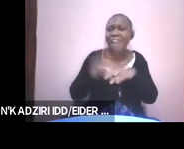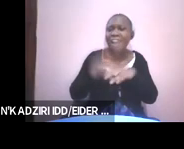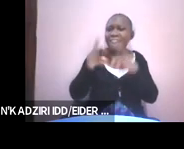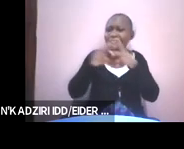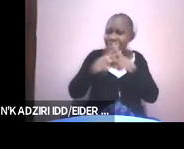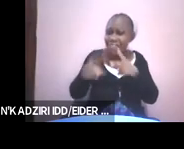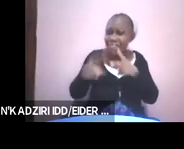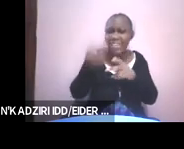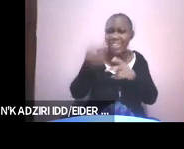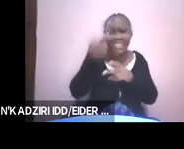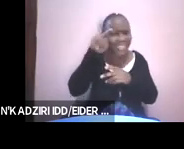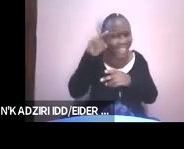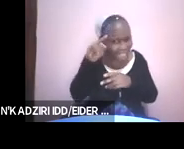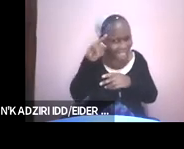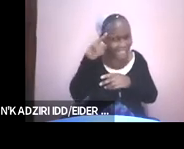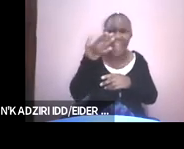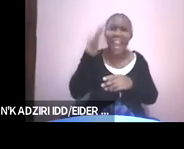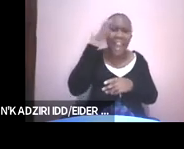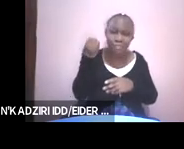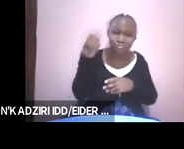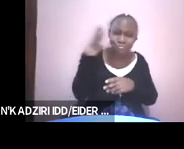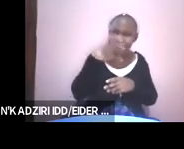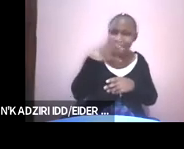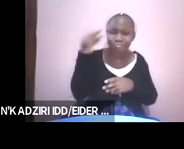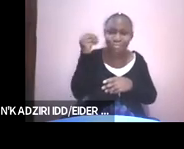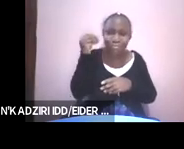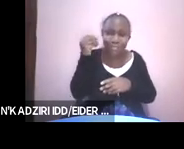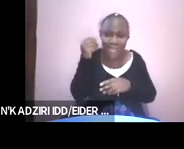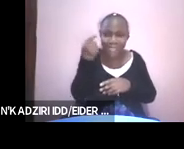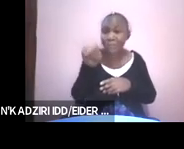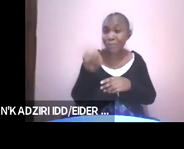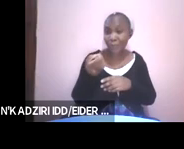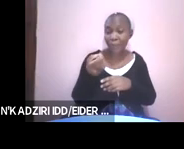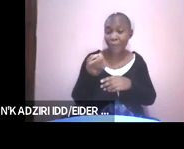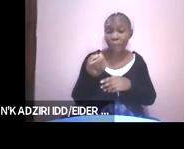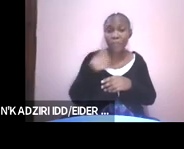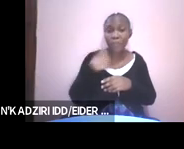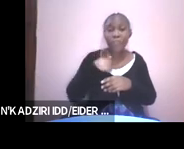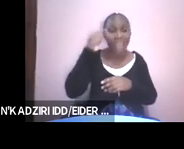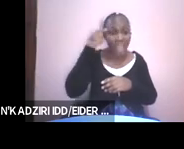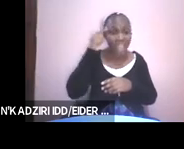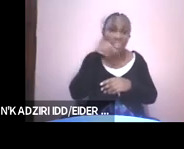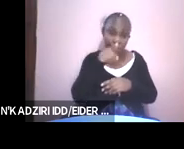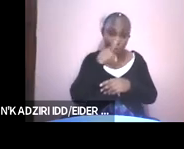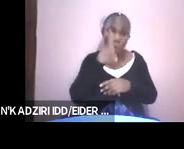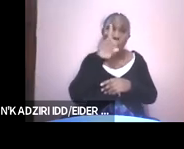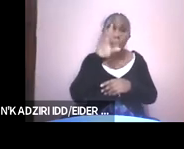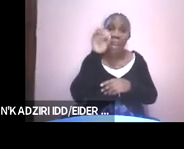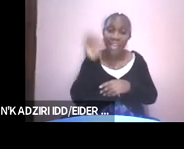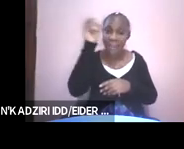in the millions of years range. So I think you're 100% right that this whole